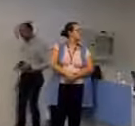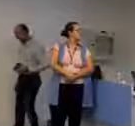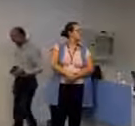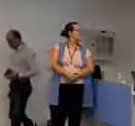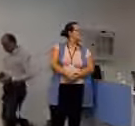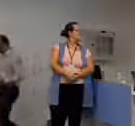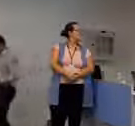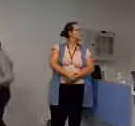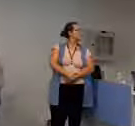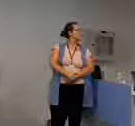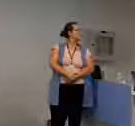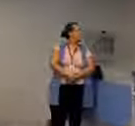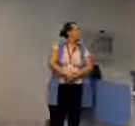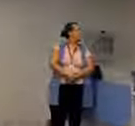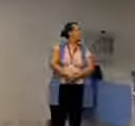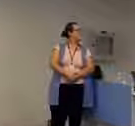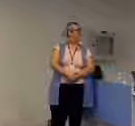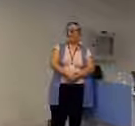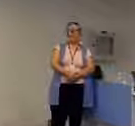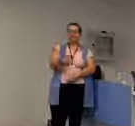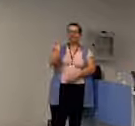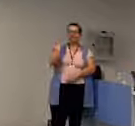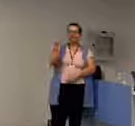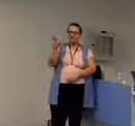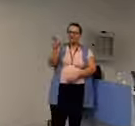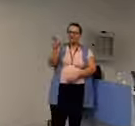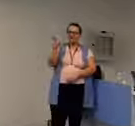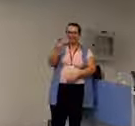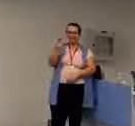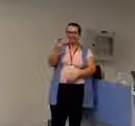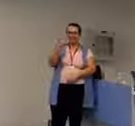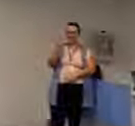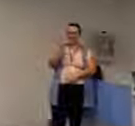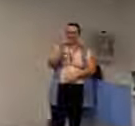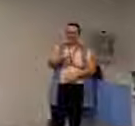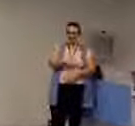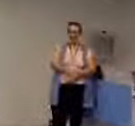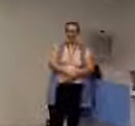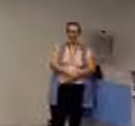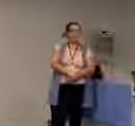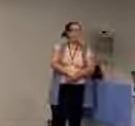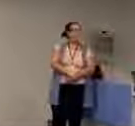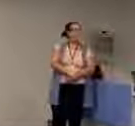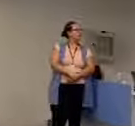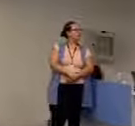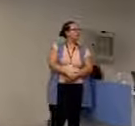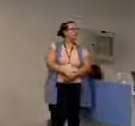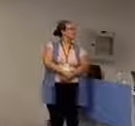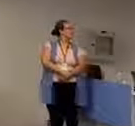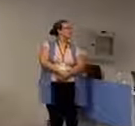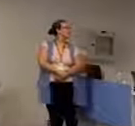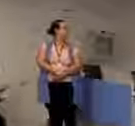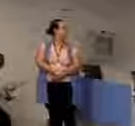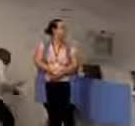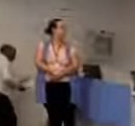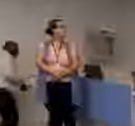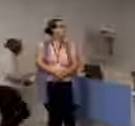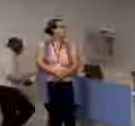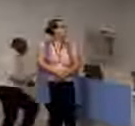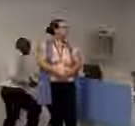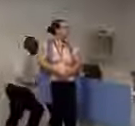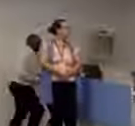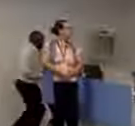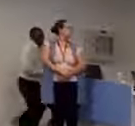Top Solid is a hotbed of innovation and technology. Each year, the company invests 30% of its turnover in R&D,